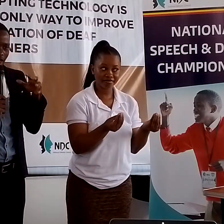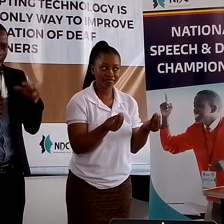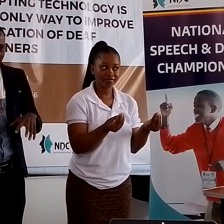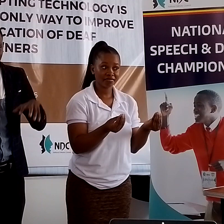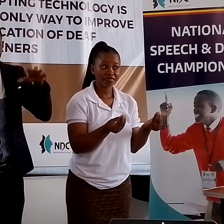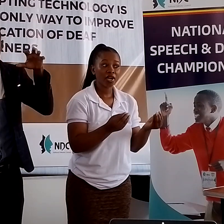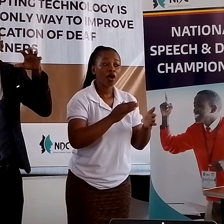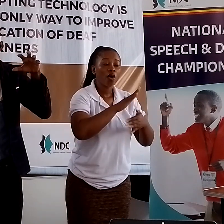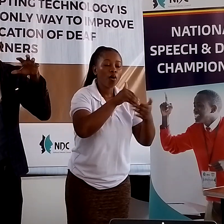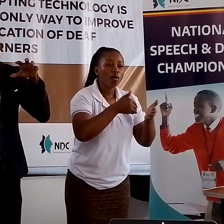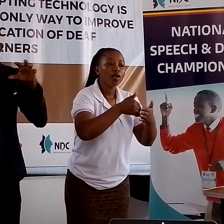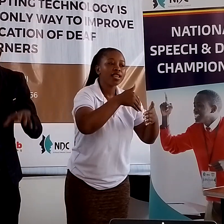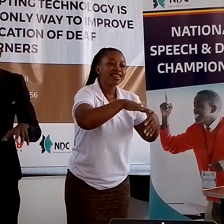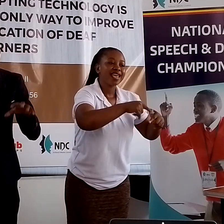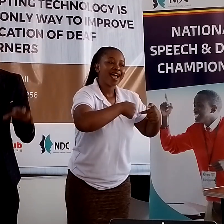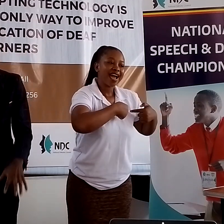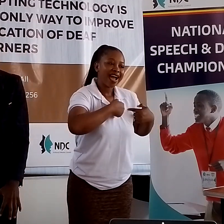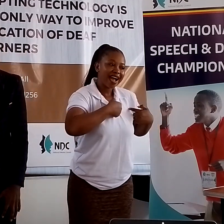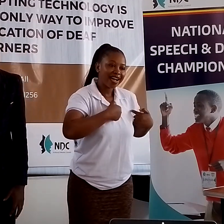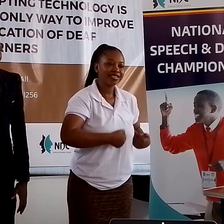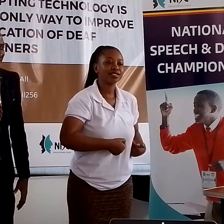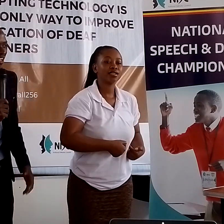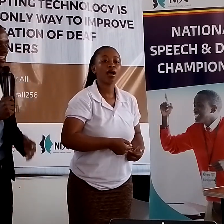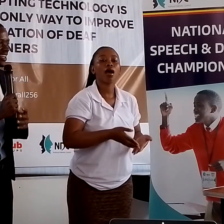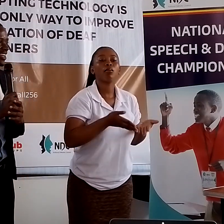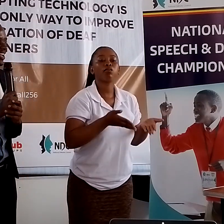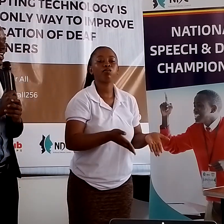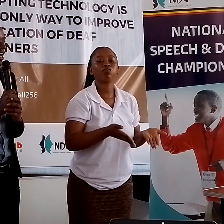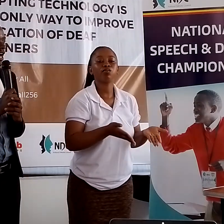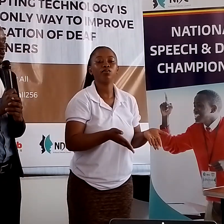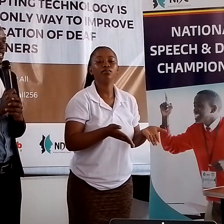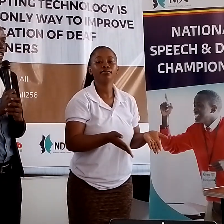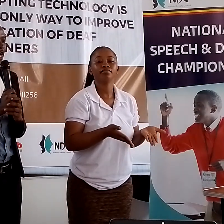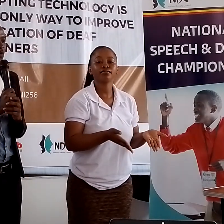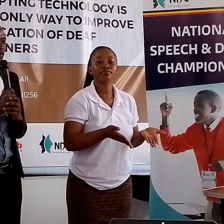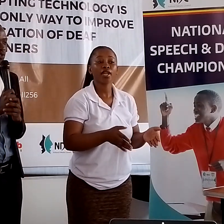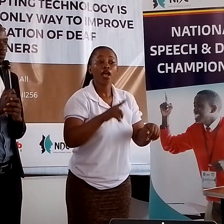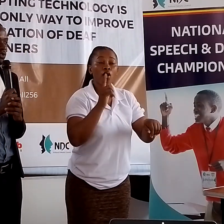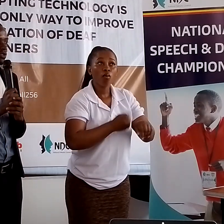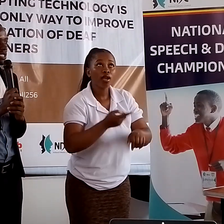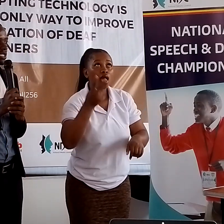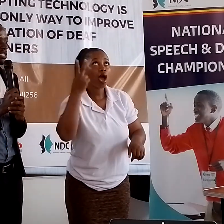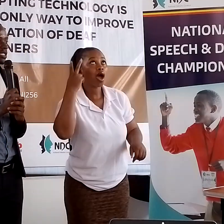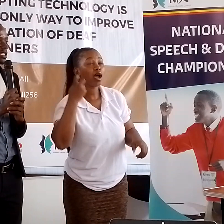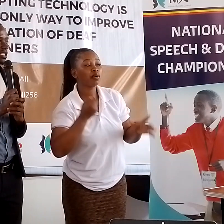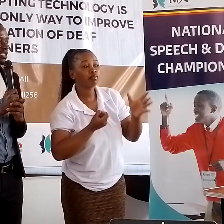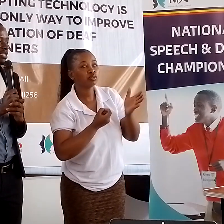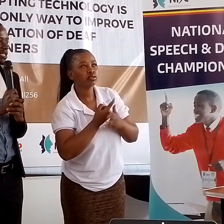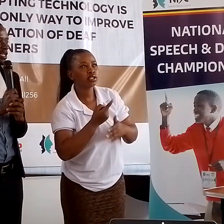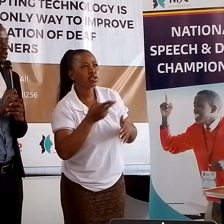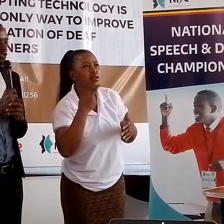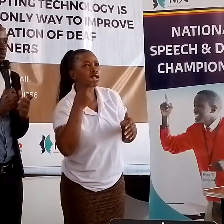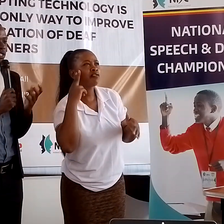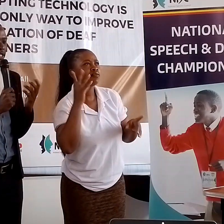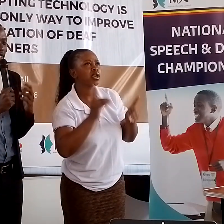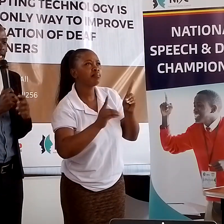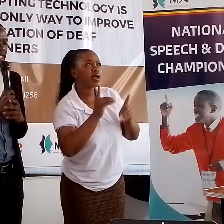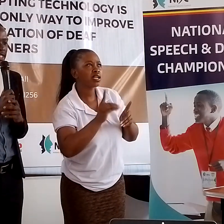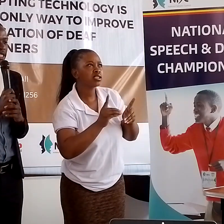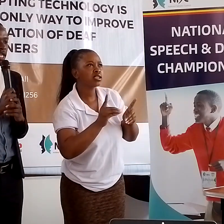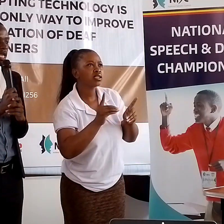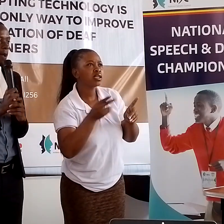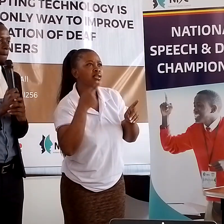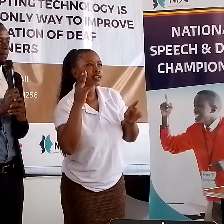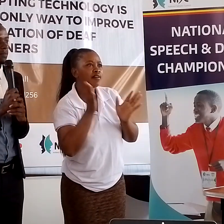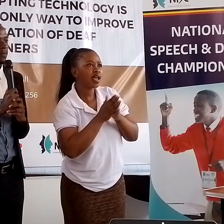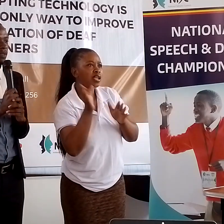all their heart and hearts are here. And when they heard of this opportunity to represent